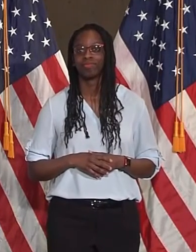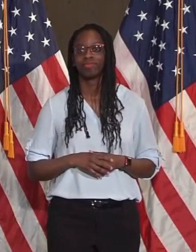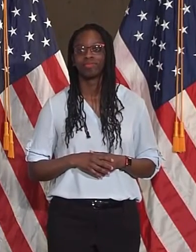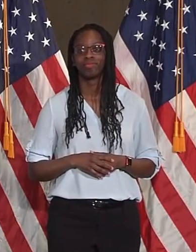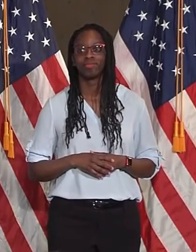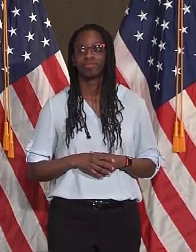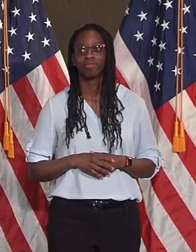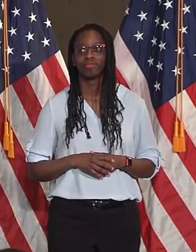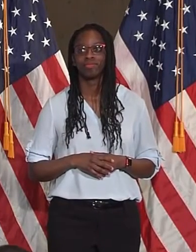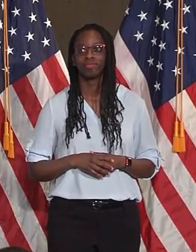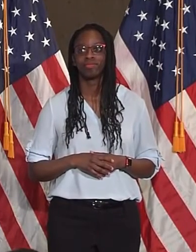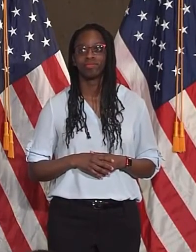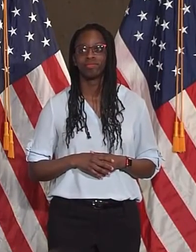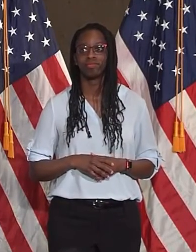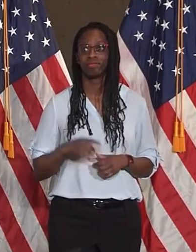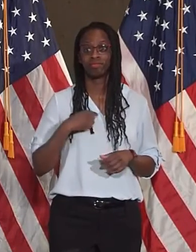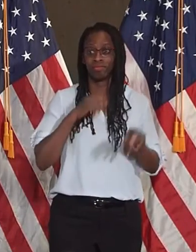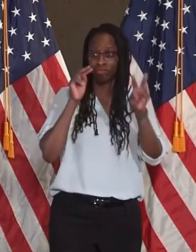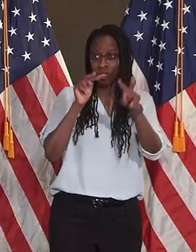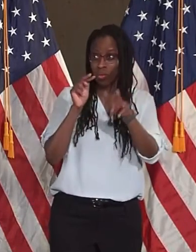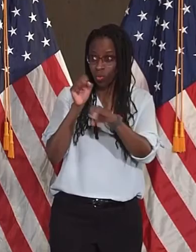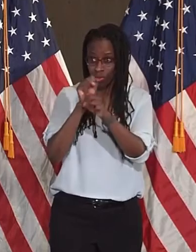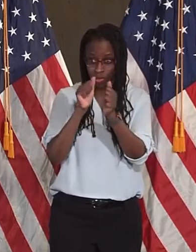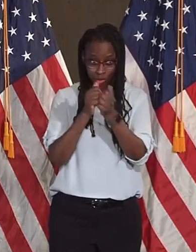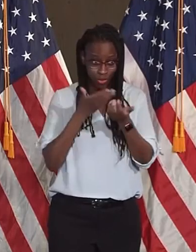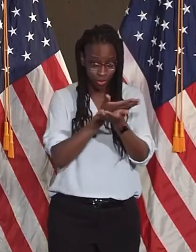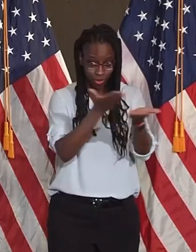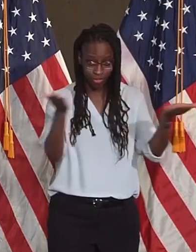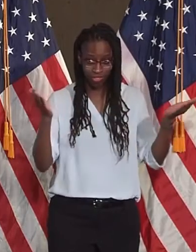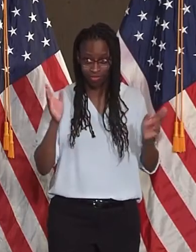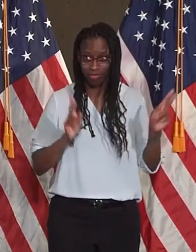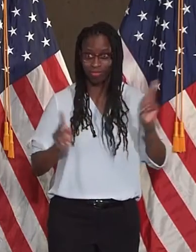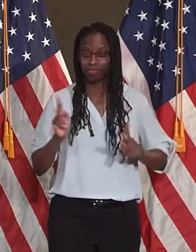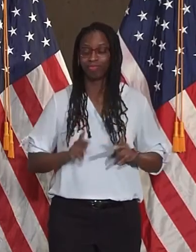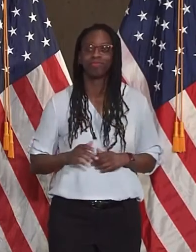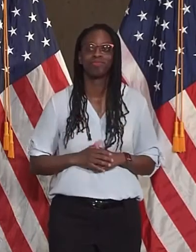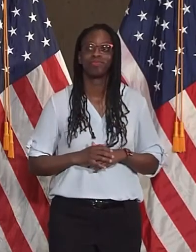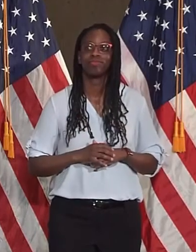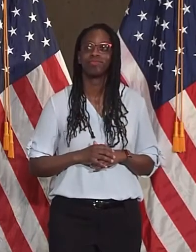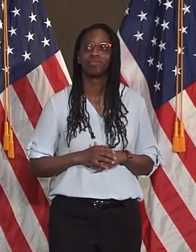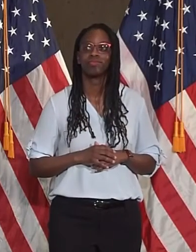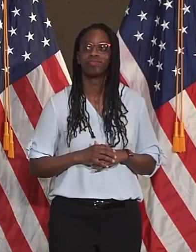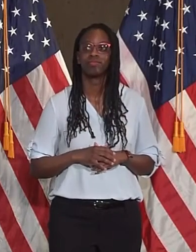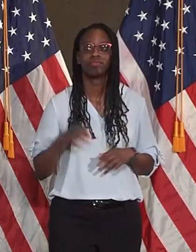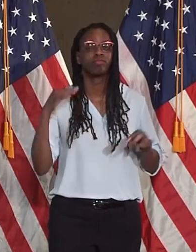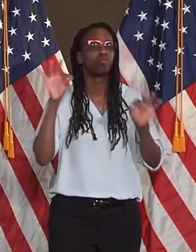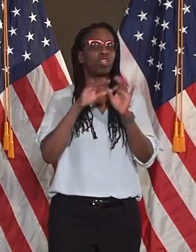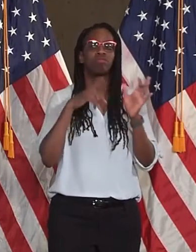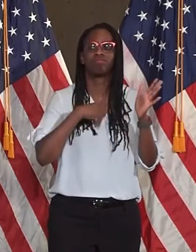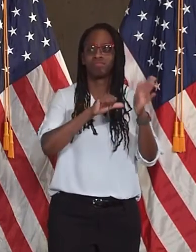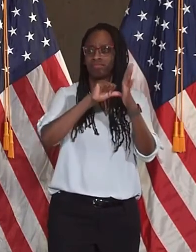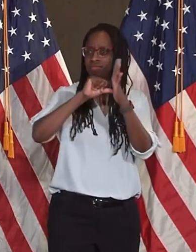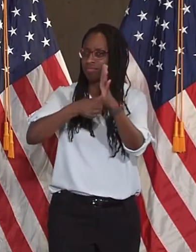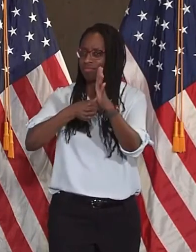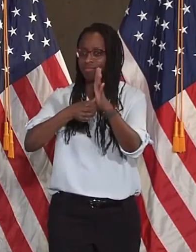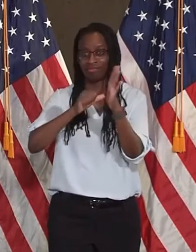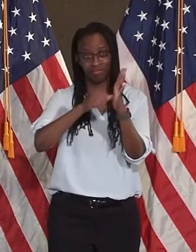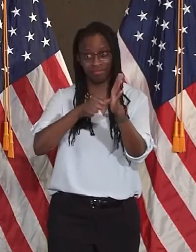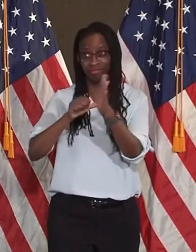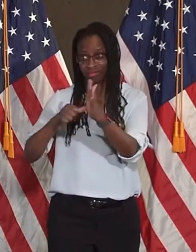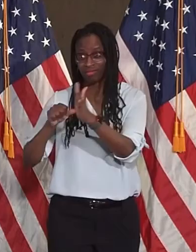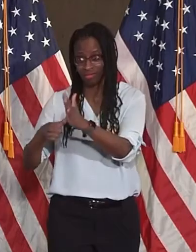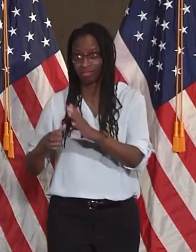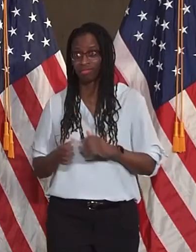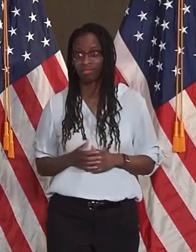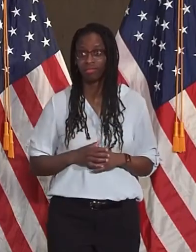I look forward to working together with you, and it cannot be said enough that the public servants who wake up